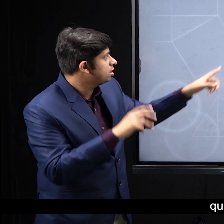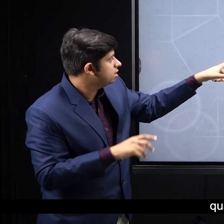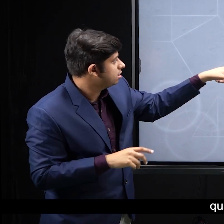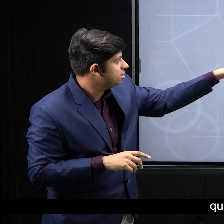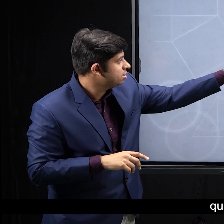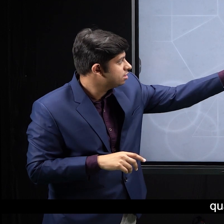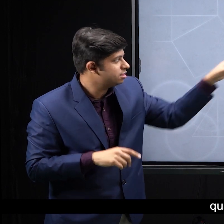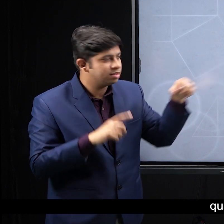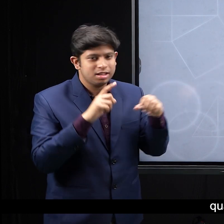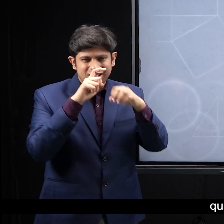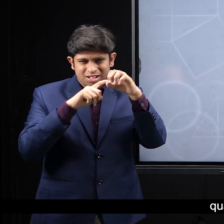quadratic polynomial,